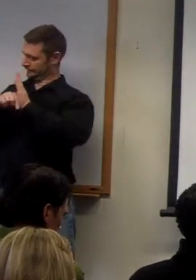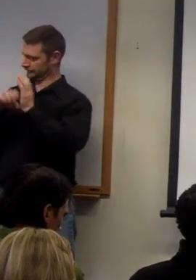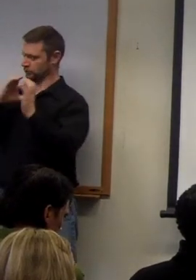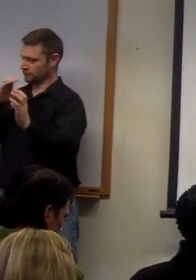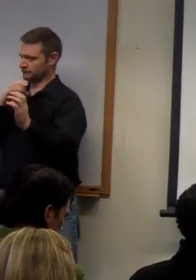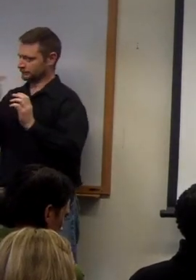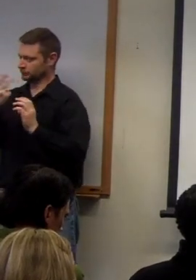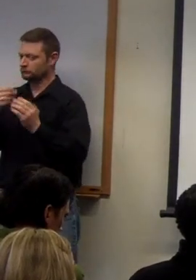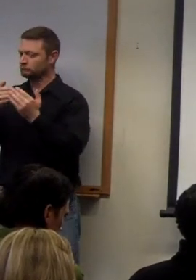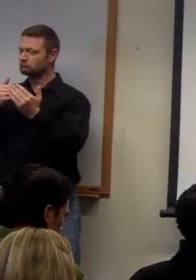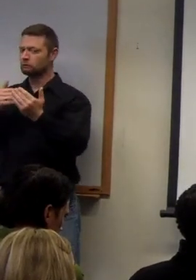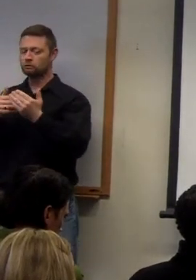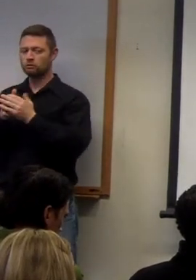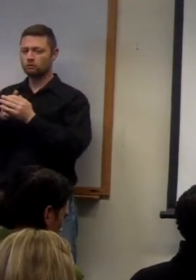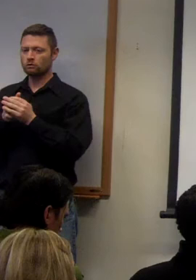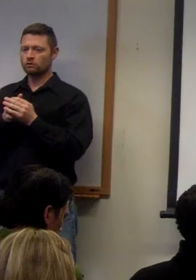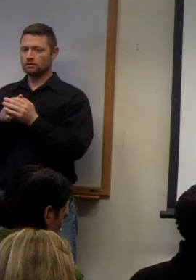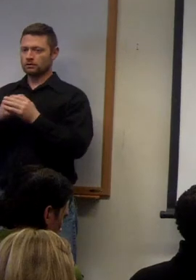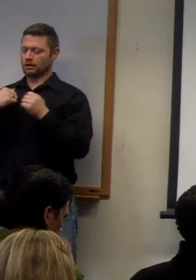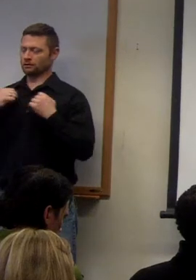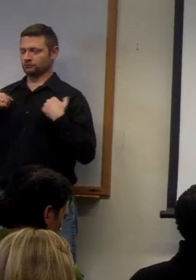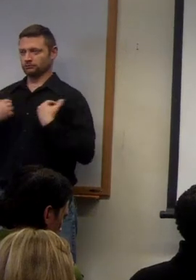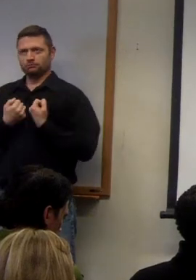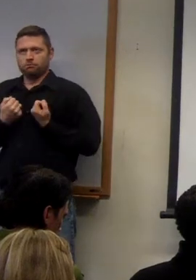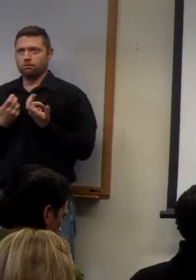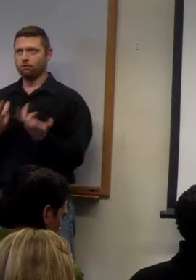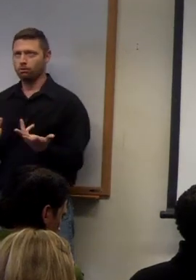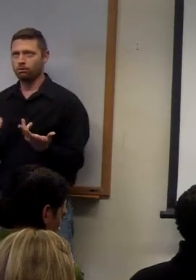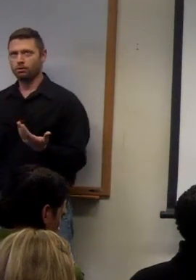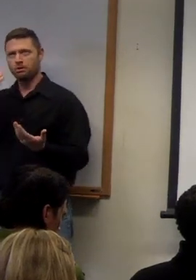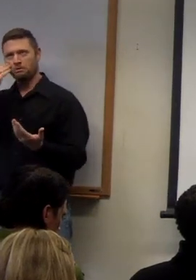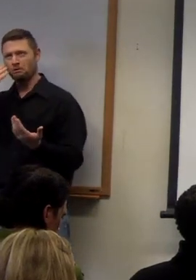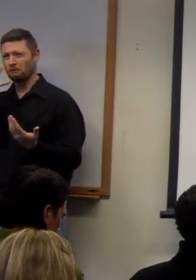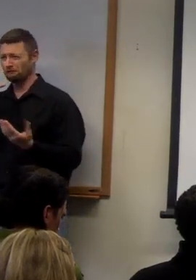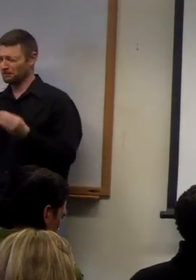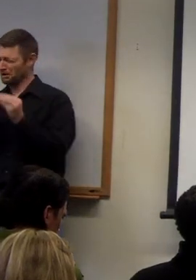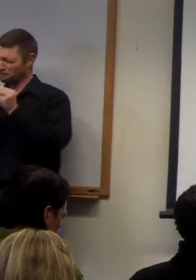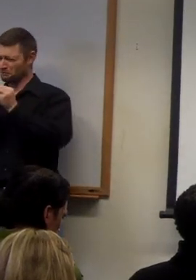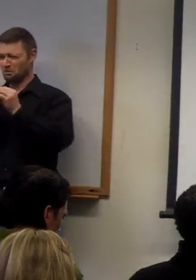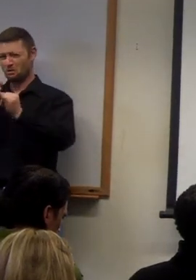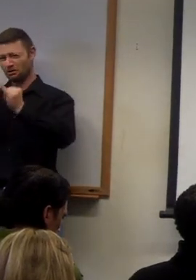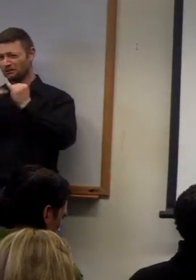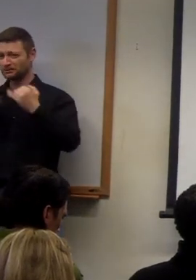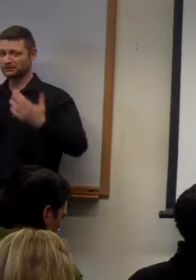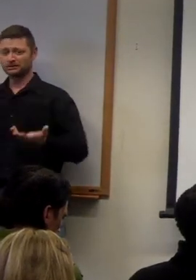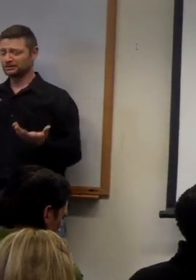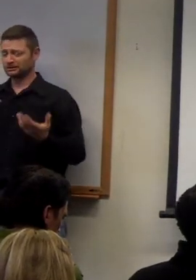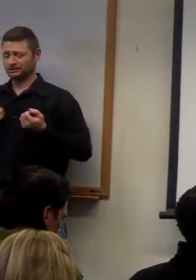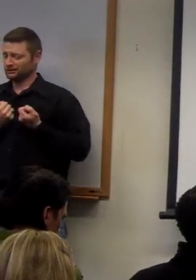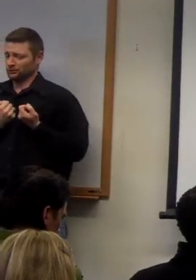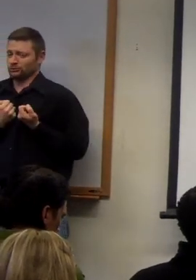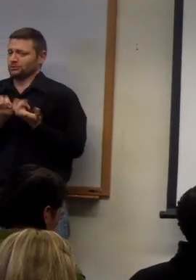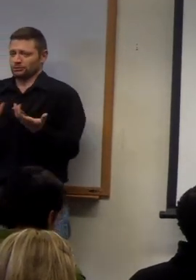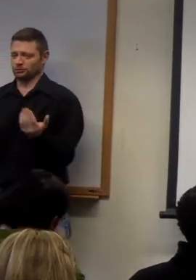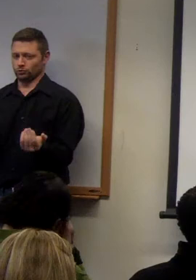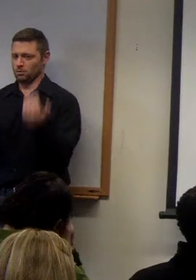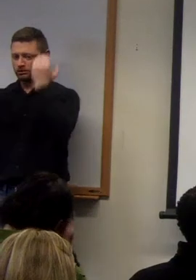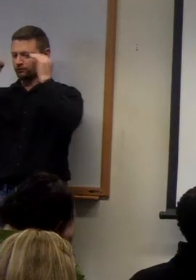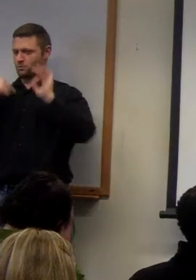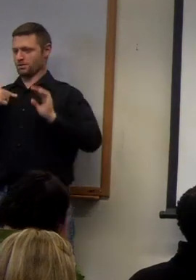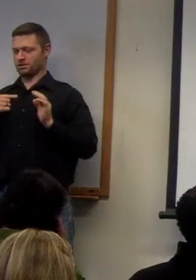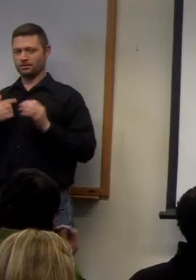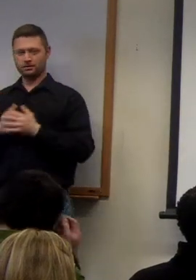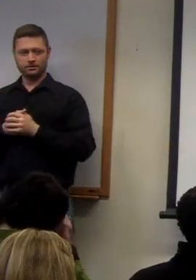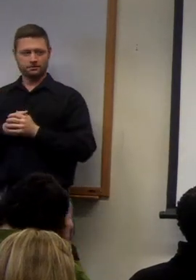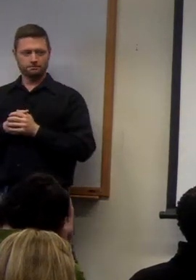was just so exhausted. I had about 5 more interviews to go, and I just couldn't bring myself to do it. It was just taking so much energy out of me. It was so